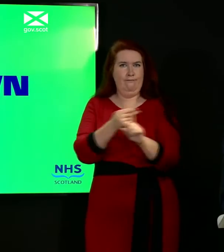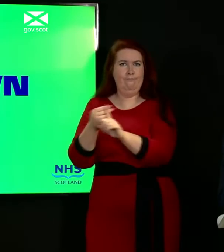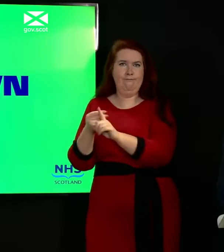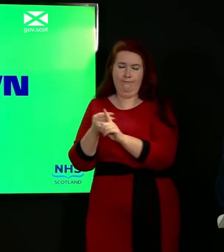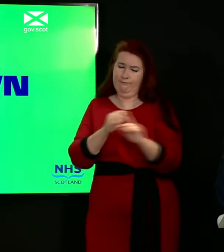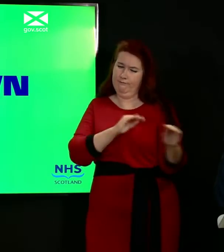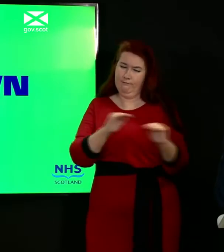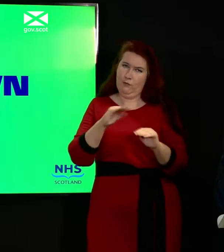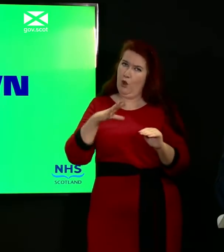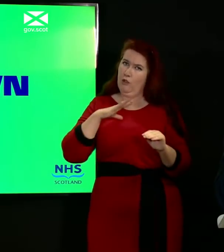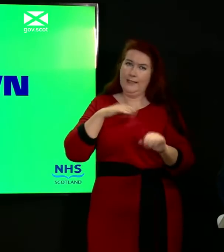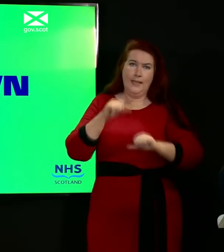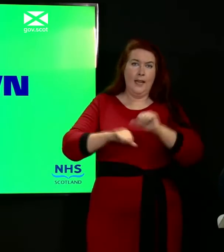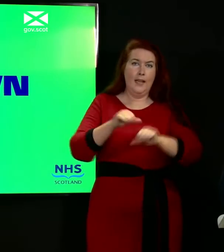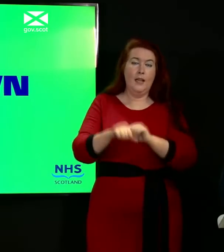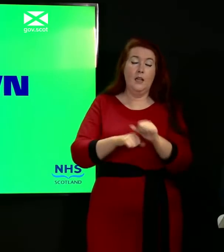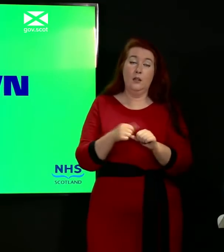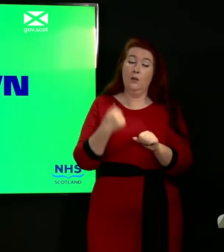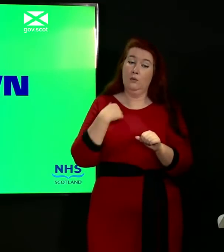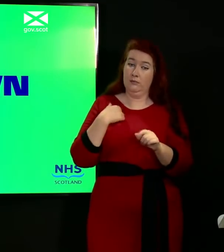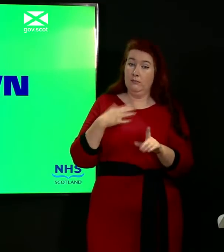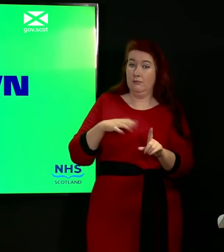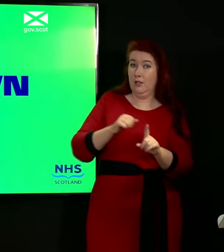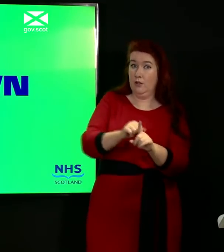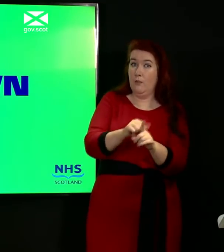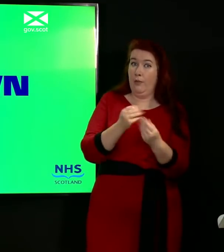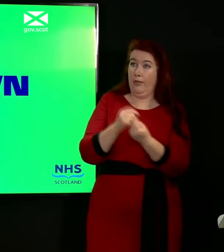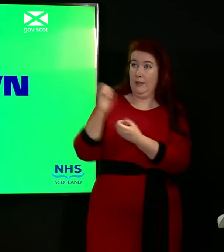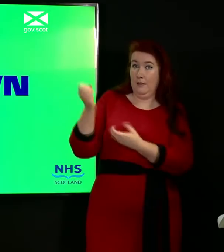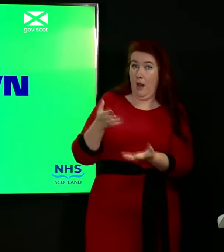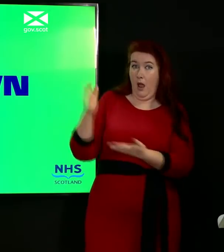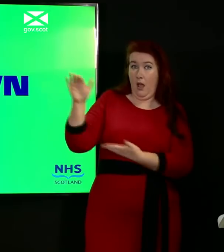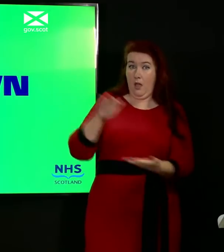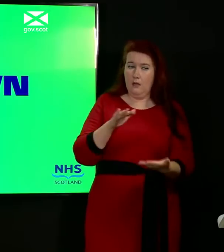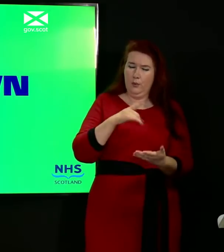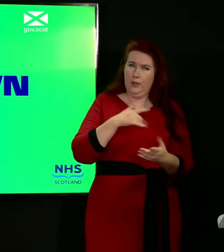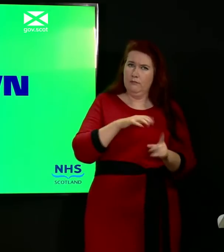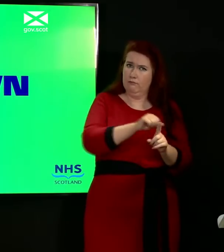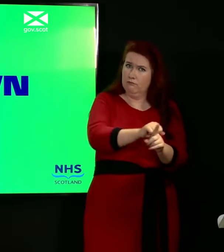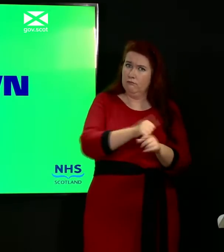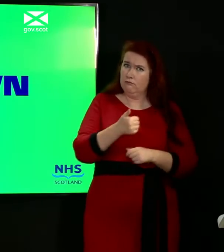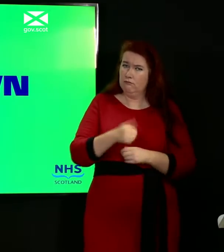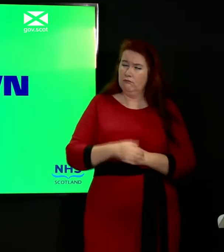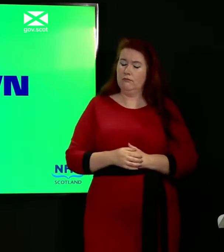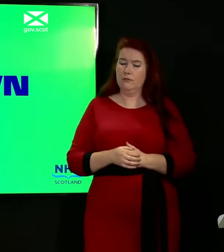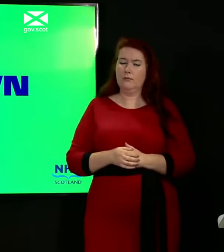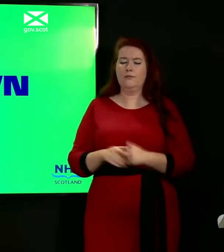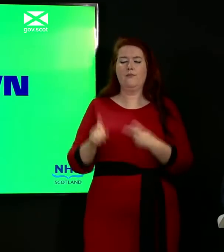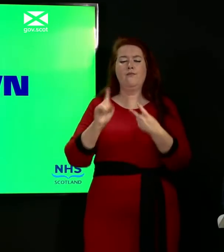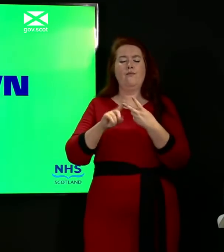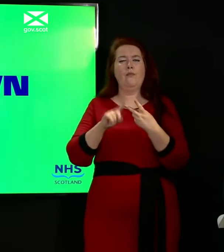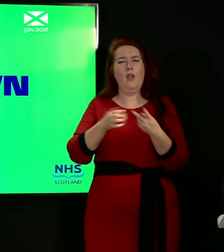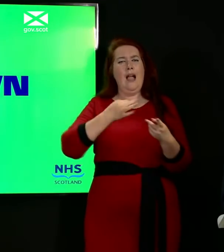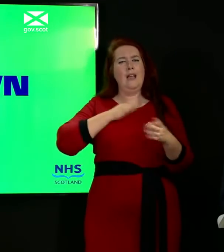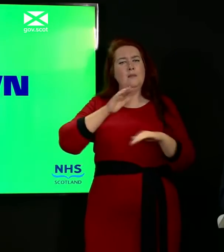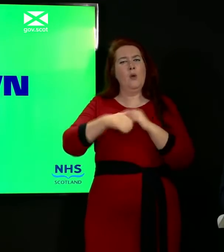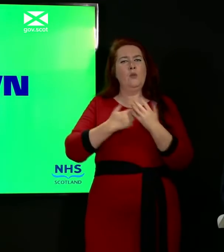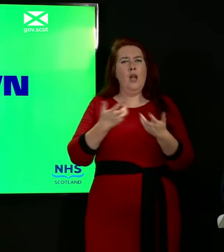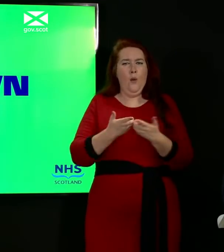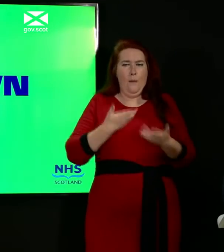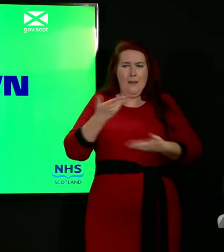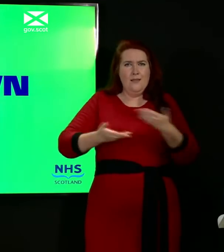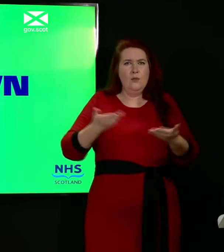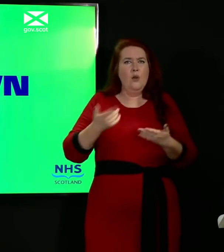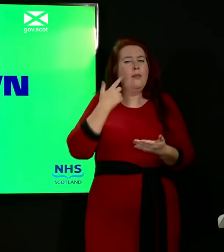as we can, and we're keeping pace with supply. In answer to your transmission in young people,